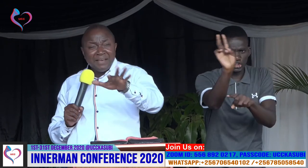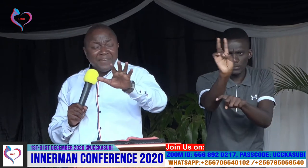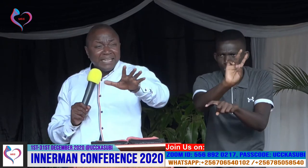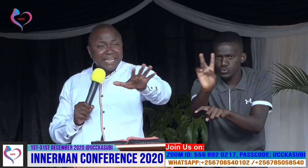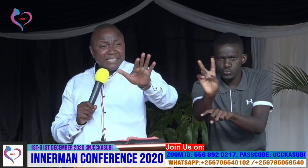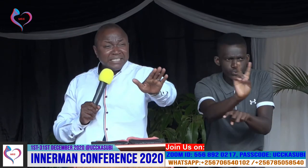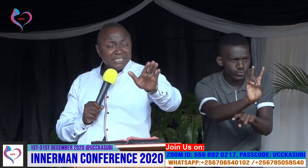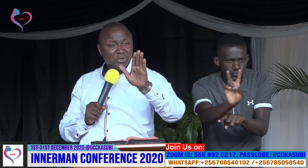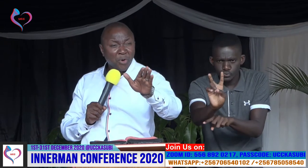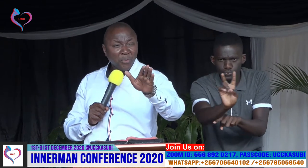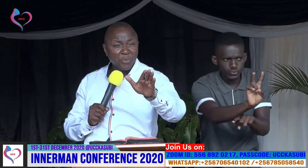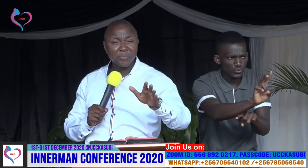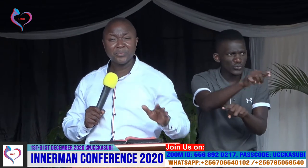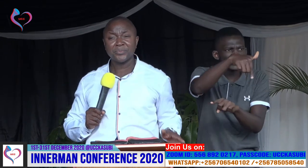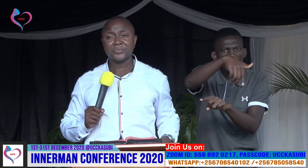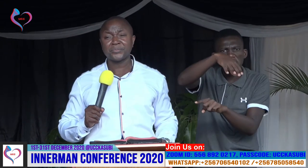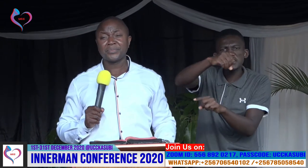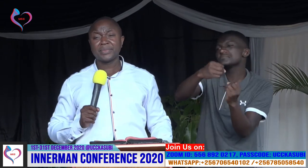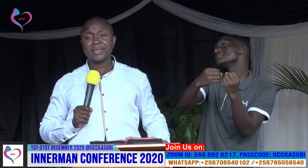after 70 nyinji nyo.